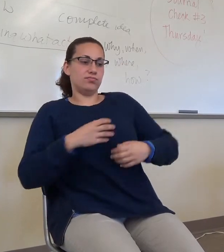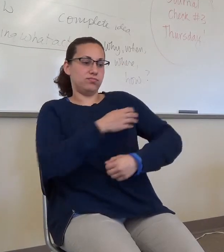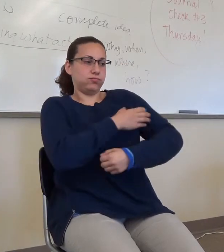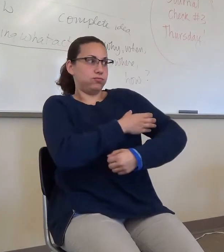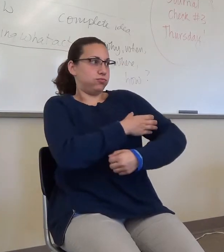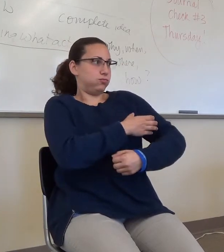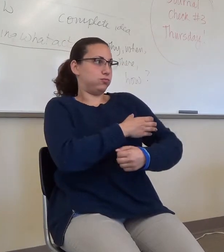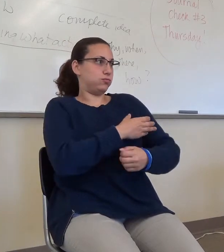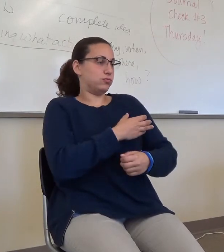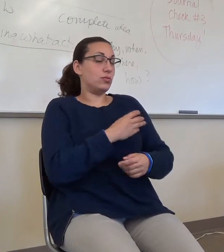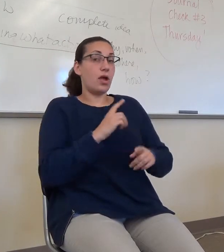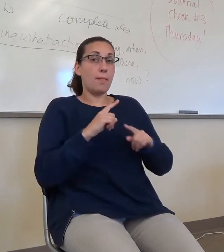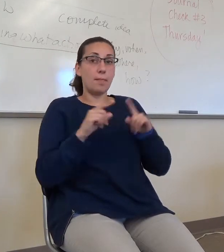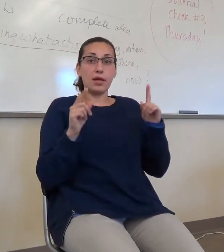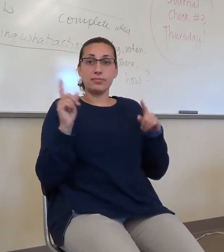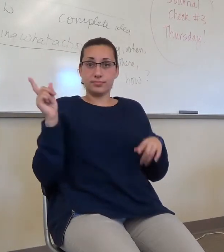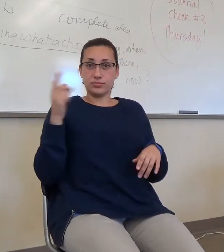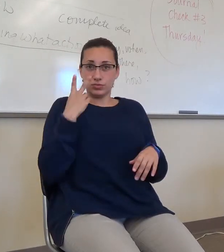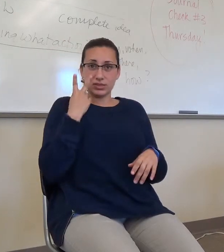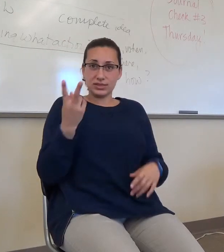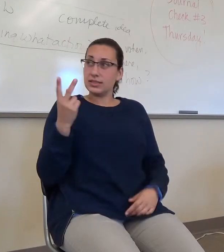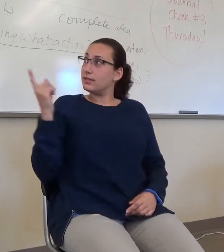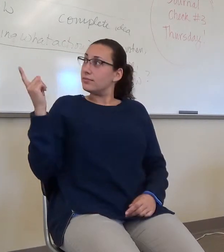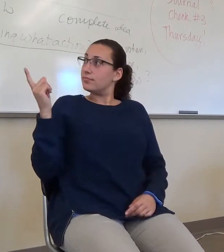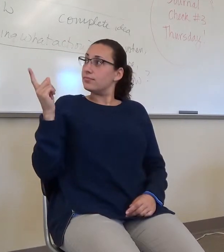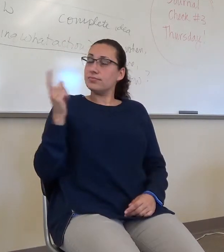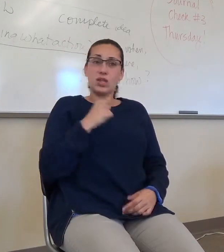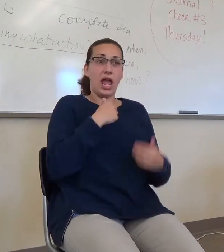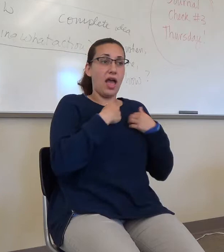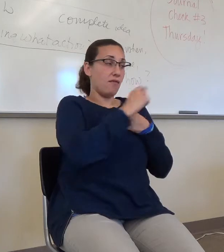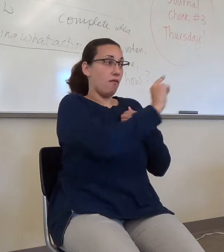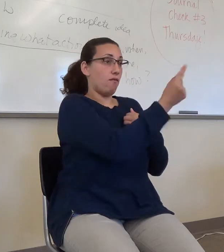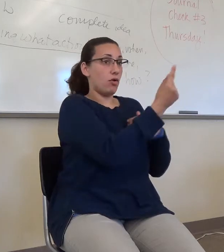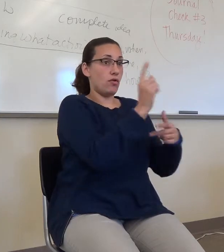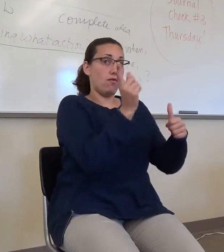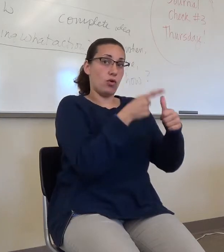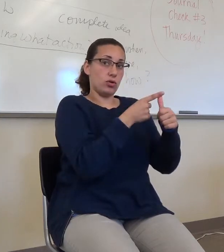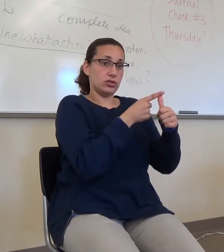it starts out, you can see that there's a first, also,